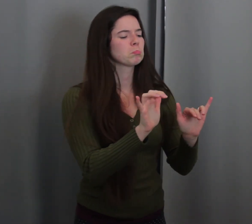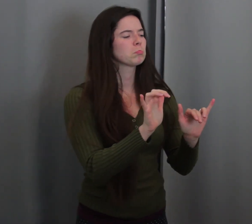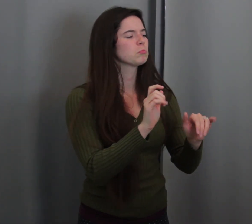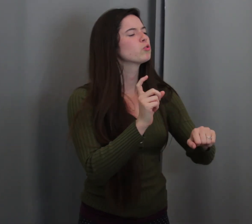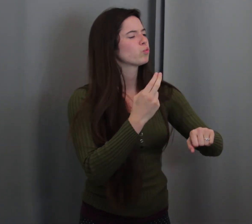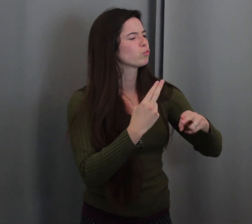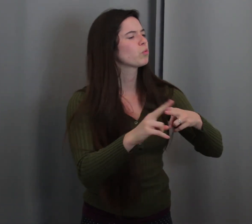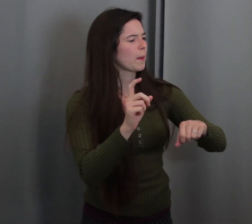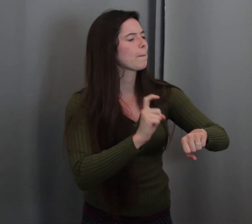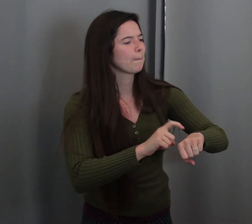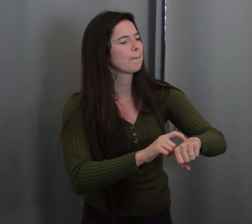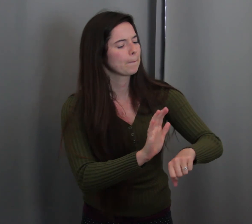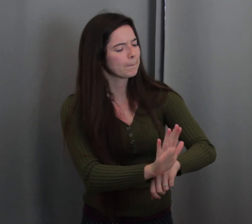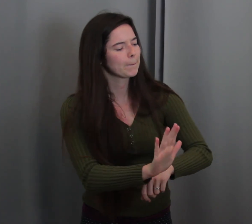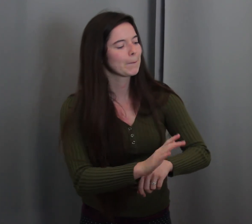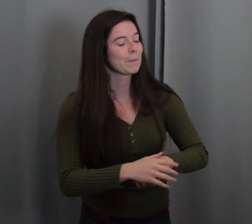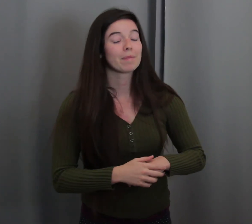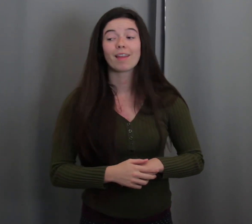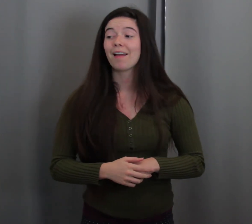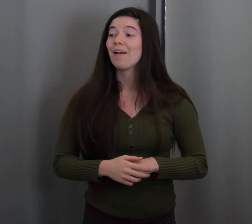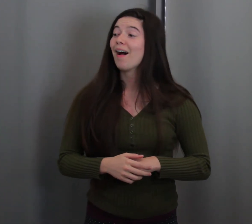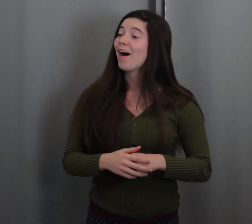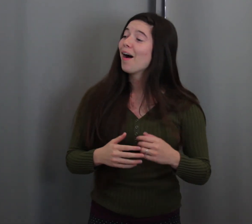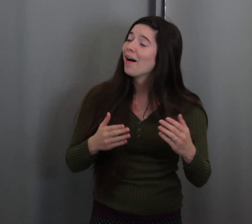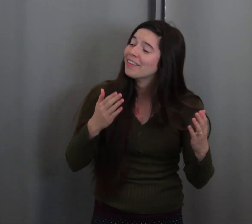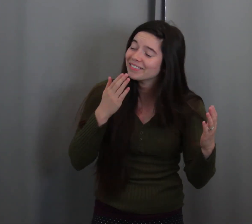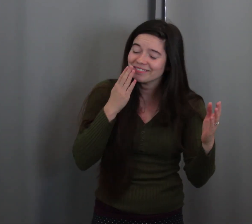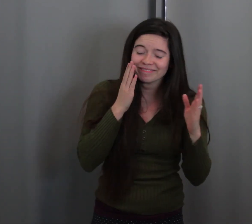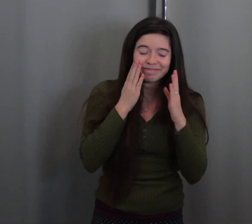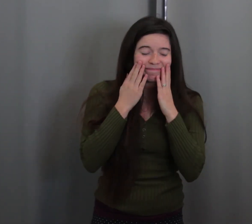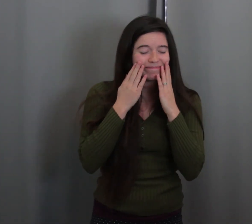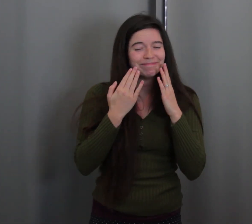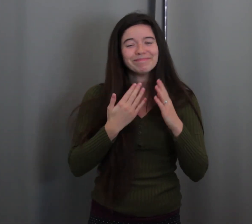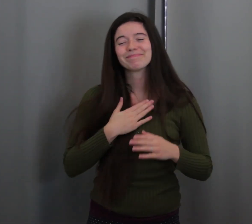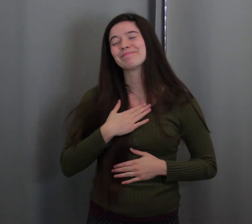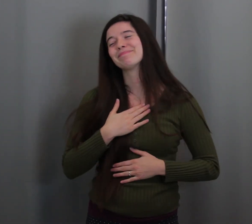She must have wondered why I laughed so delightedly.